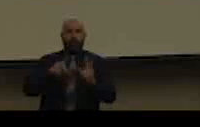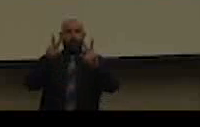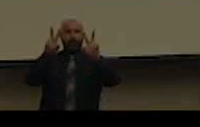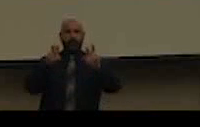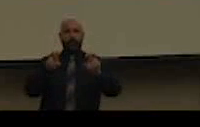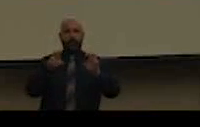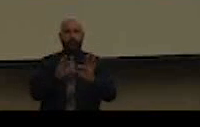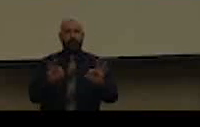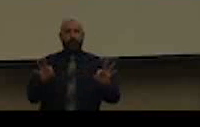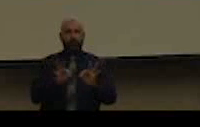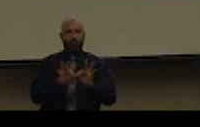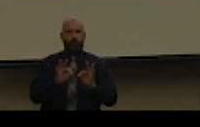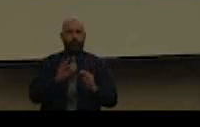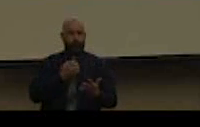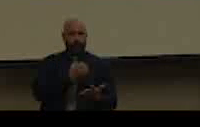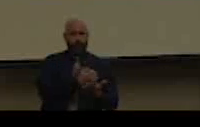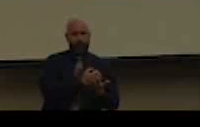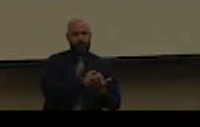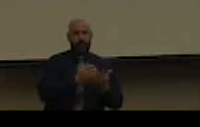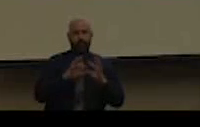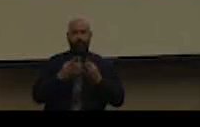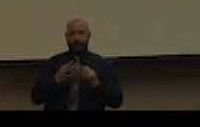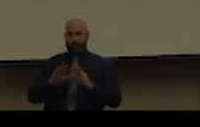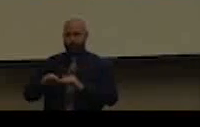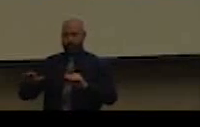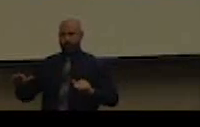and our kids. It was everywhere.